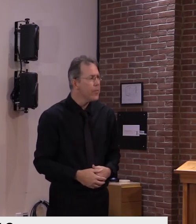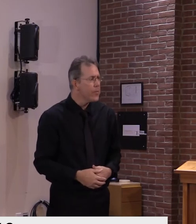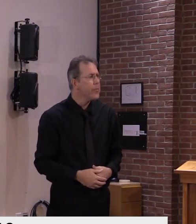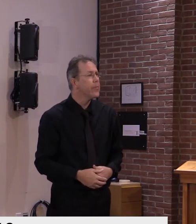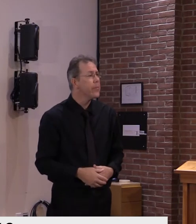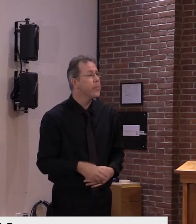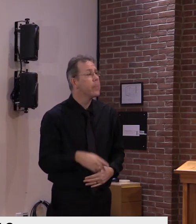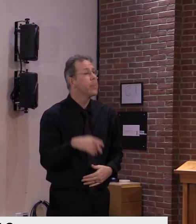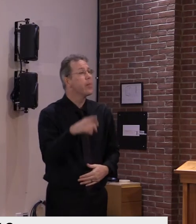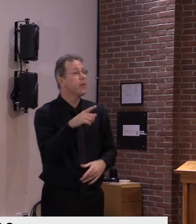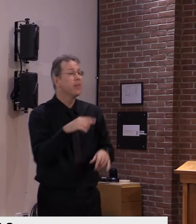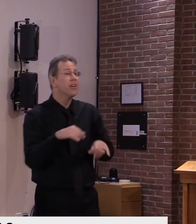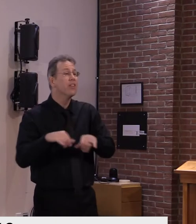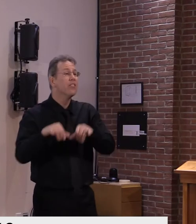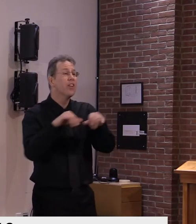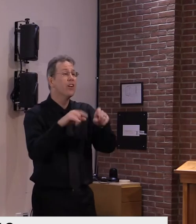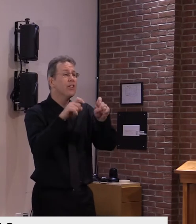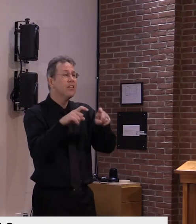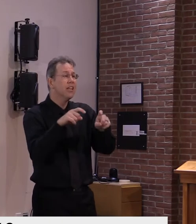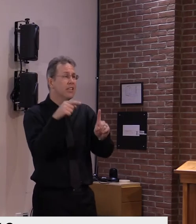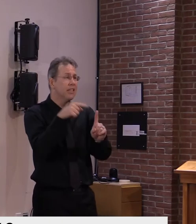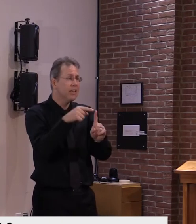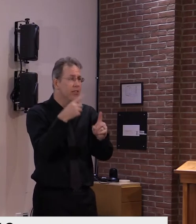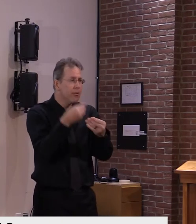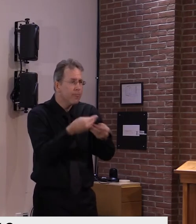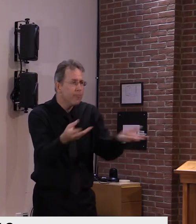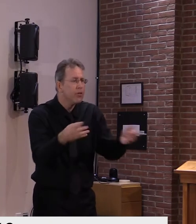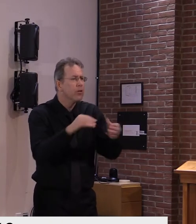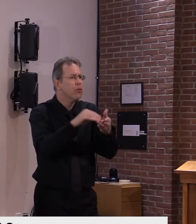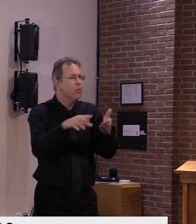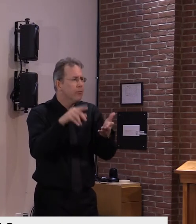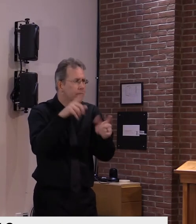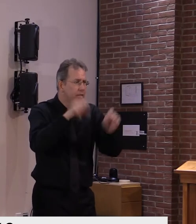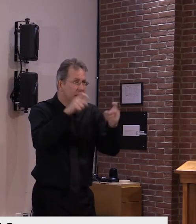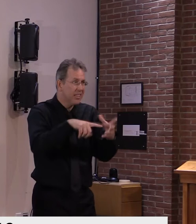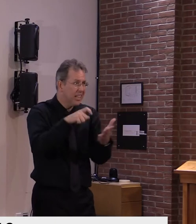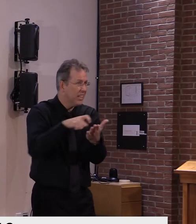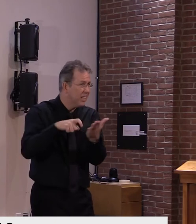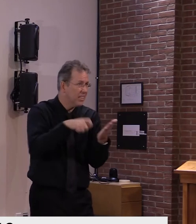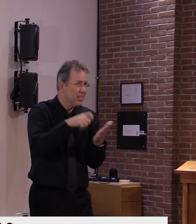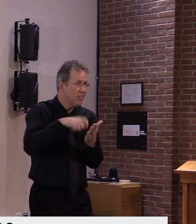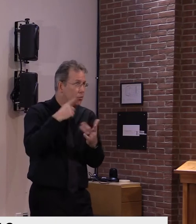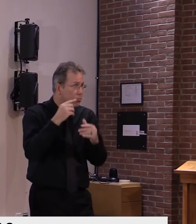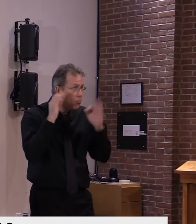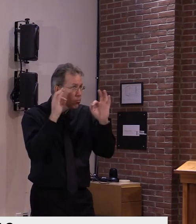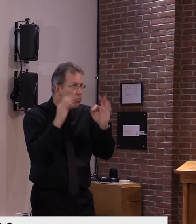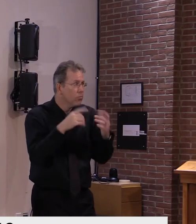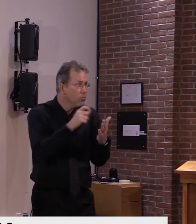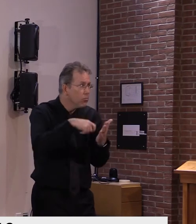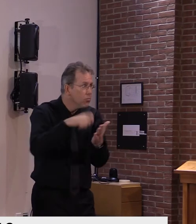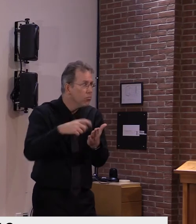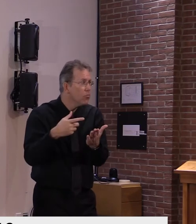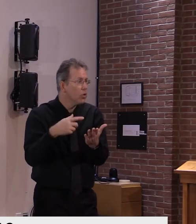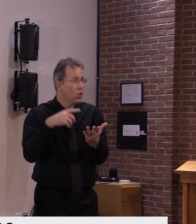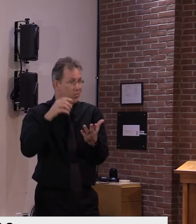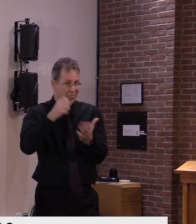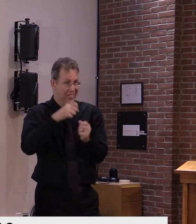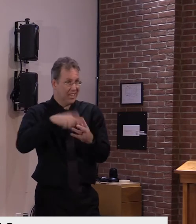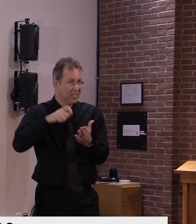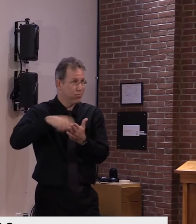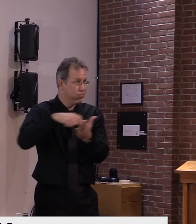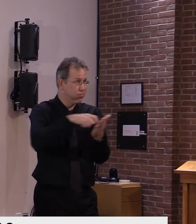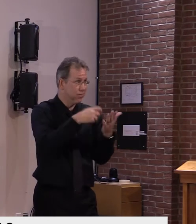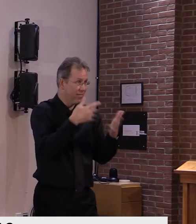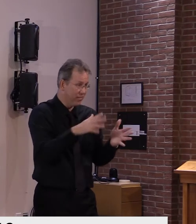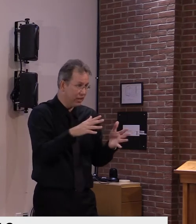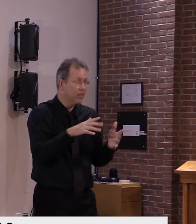state, it really then becomes hard to sort of start to do the inferential comparisons, you know, apples to apples, so to speak,